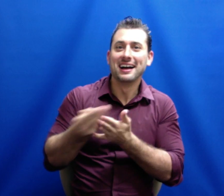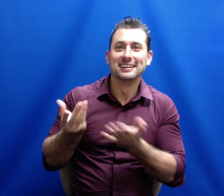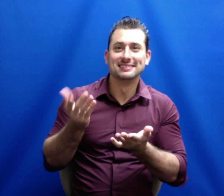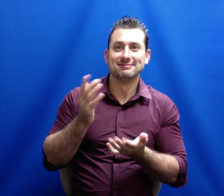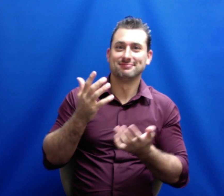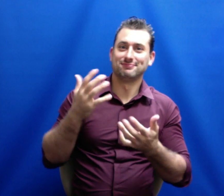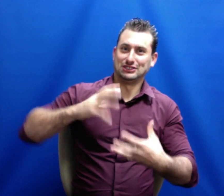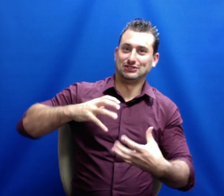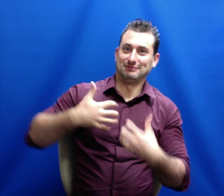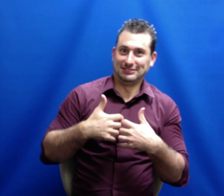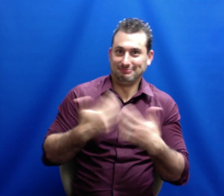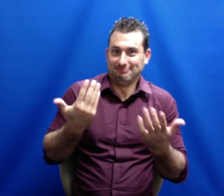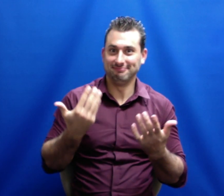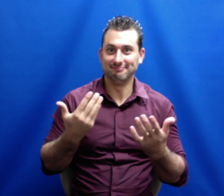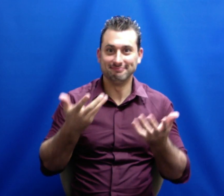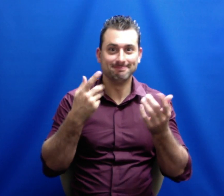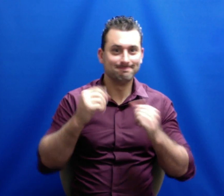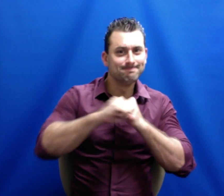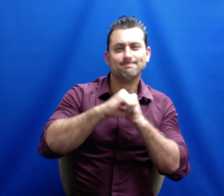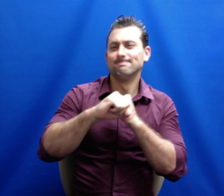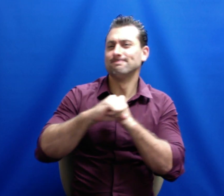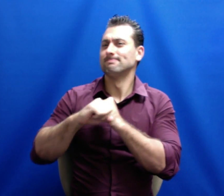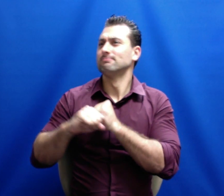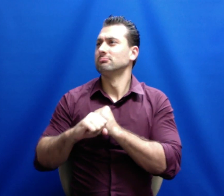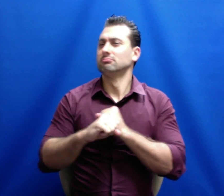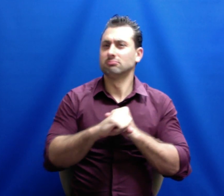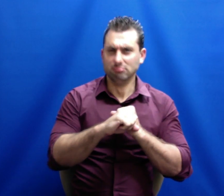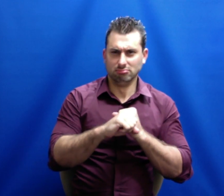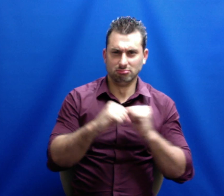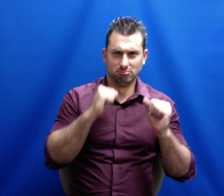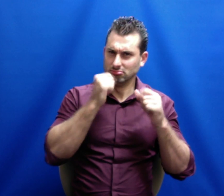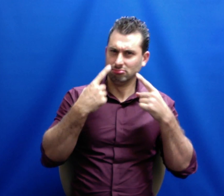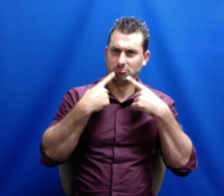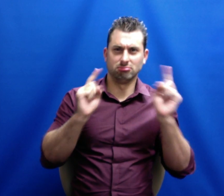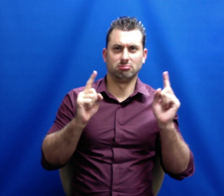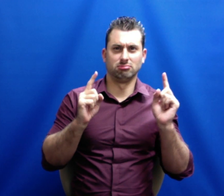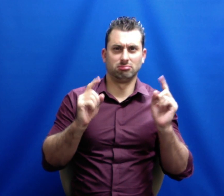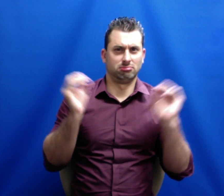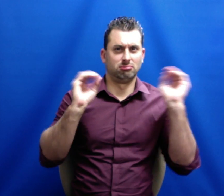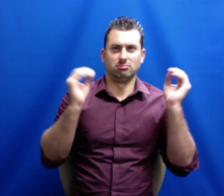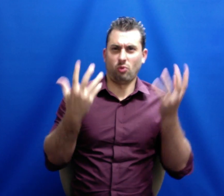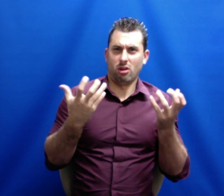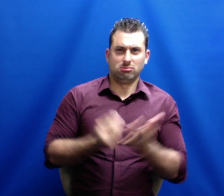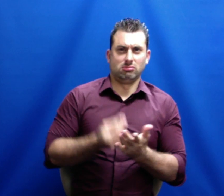purchasing washing machines. He tries to advertise this for some time to no avail. No one seems to want to buy this